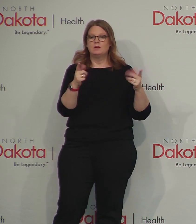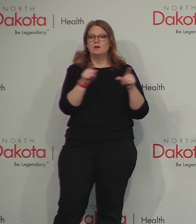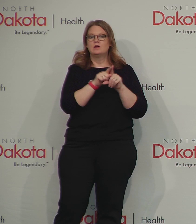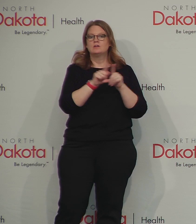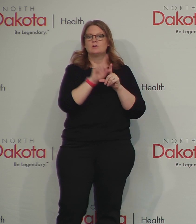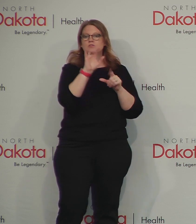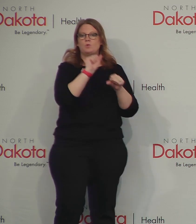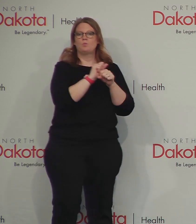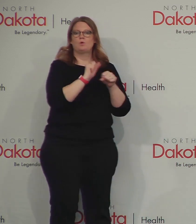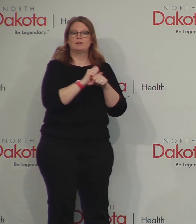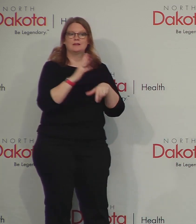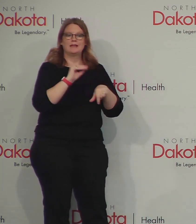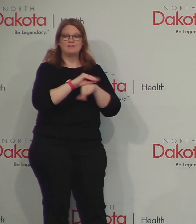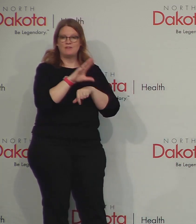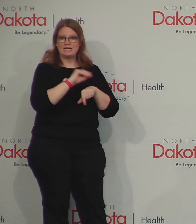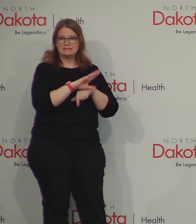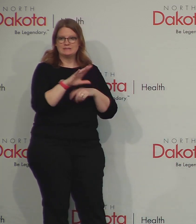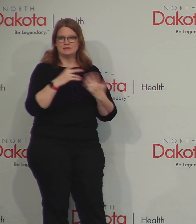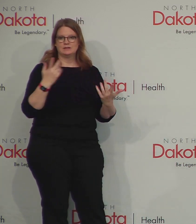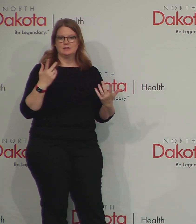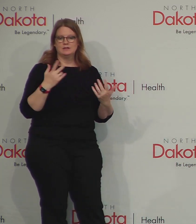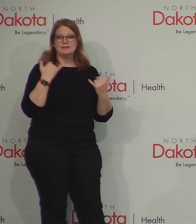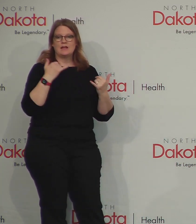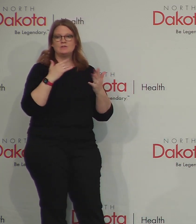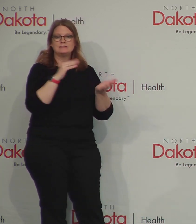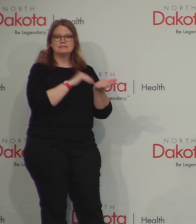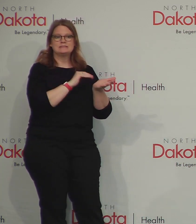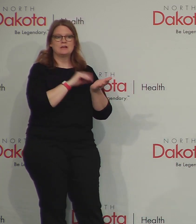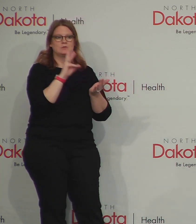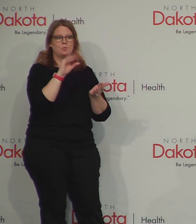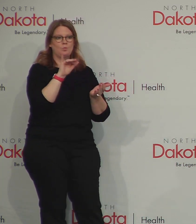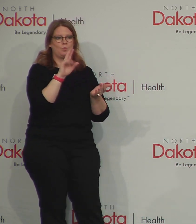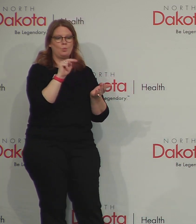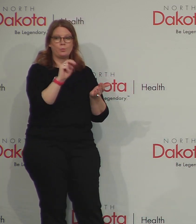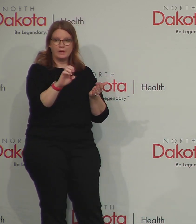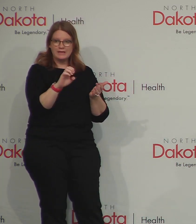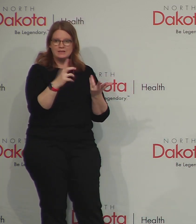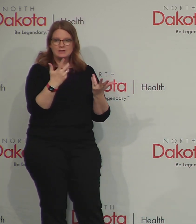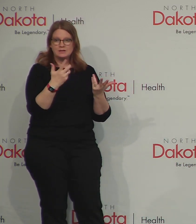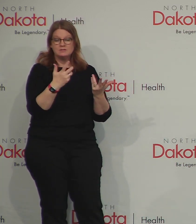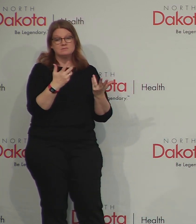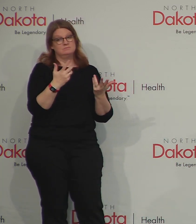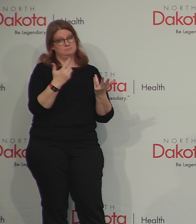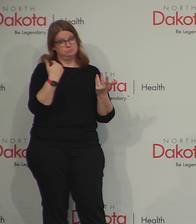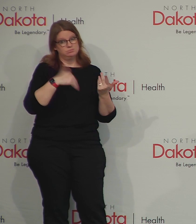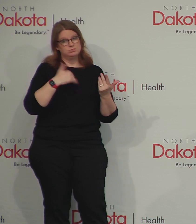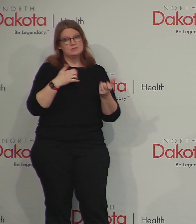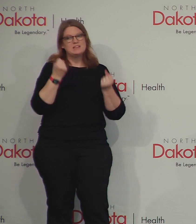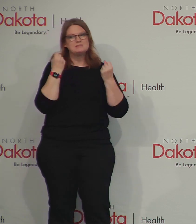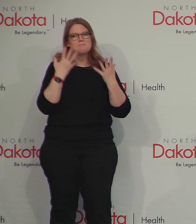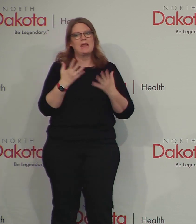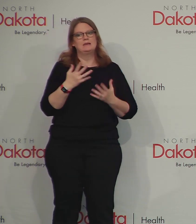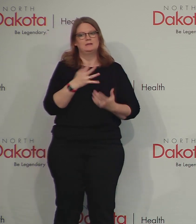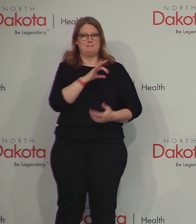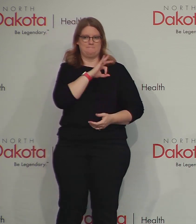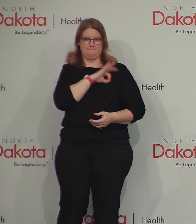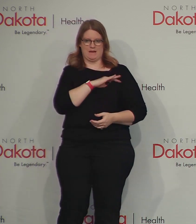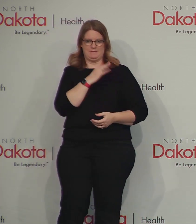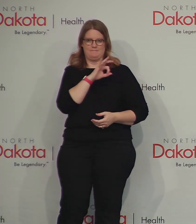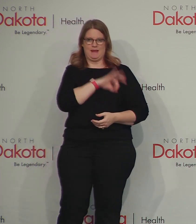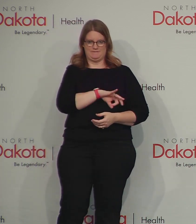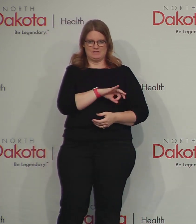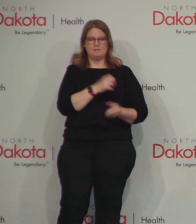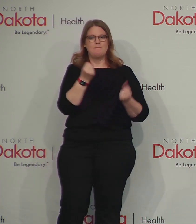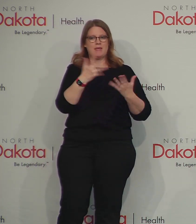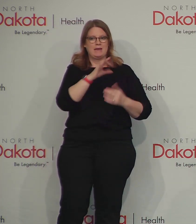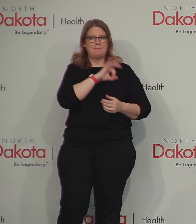work advising the whole effort. As Dr. Wynne said, there are many advantages that we have to understand that are available